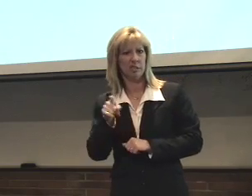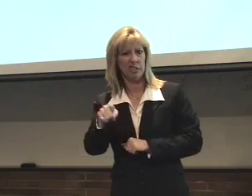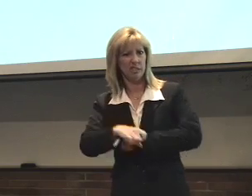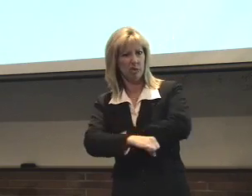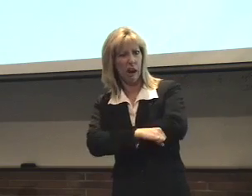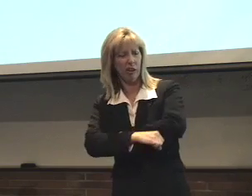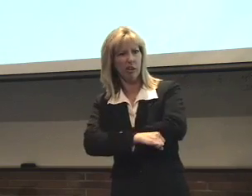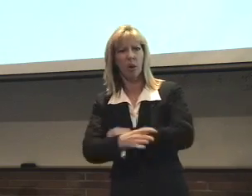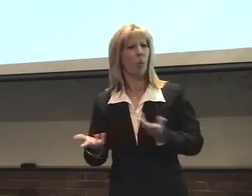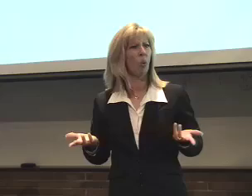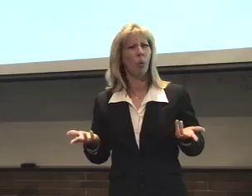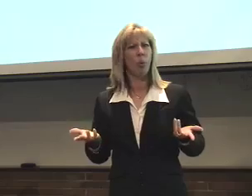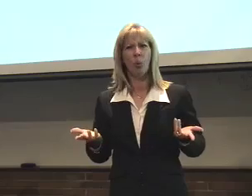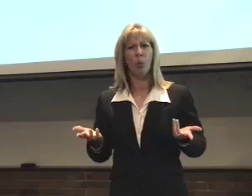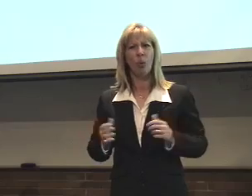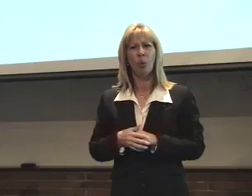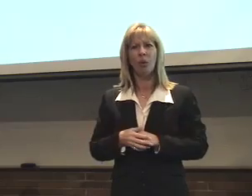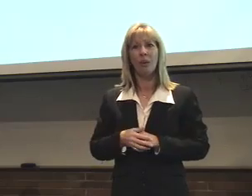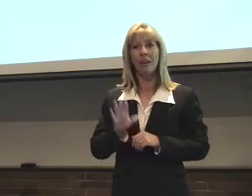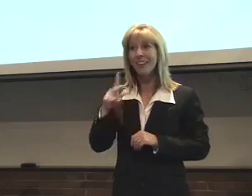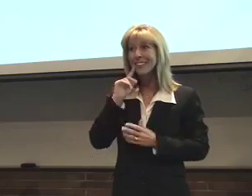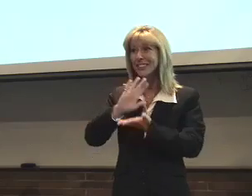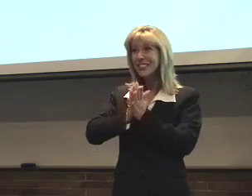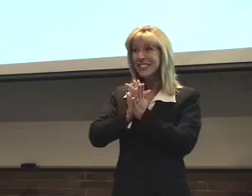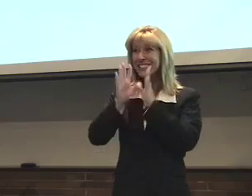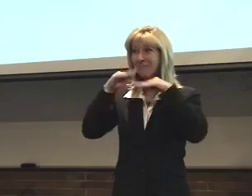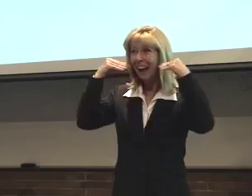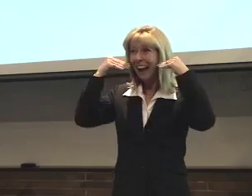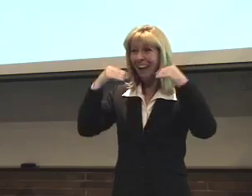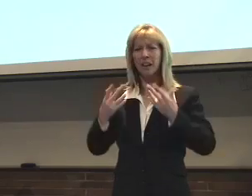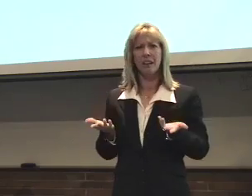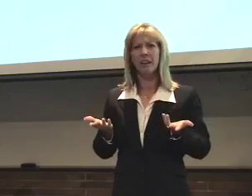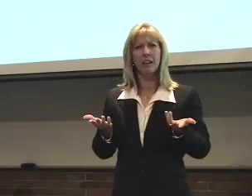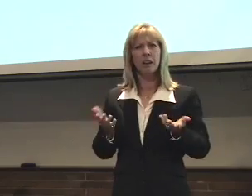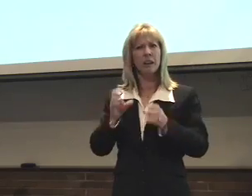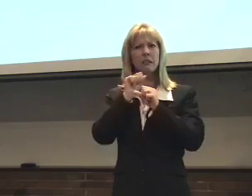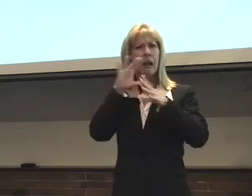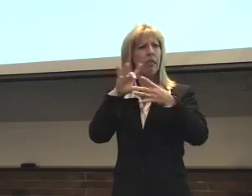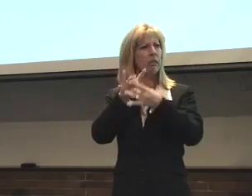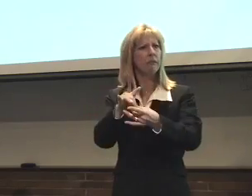A cheesy smile has nothing to do with the food. The boy's a shrimp.